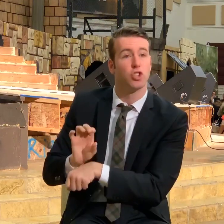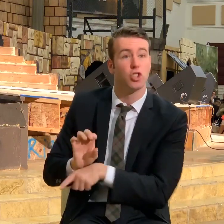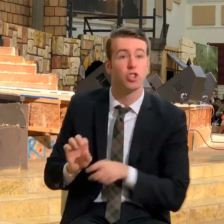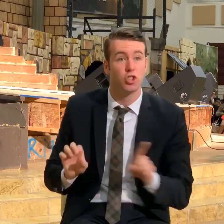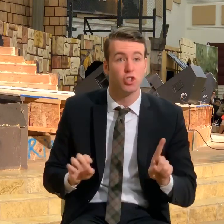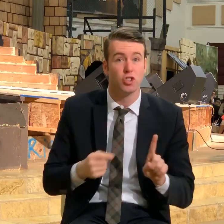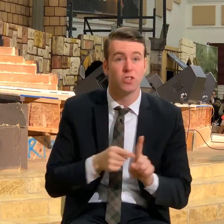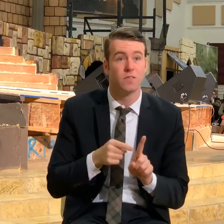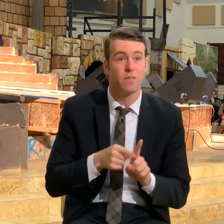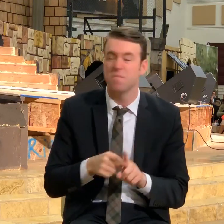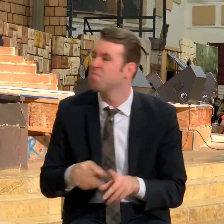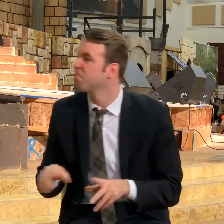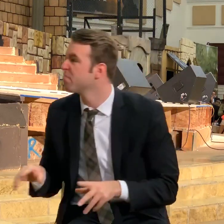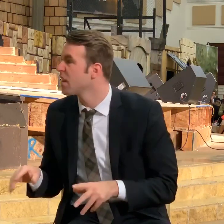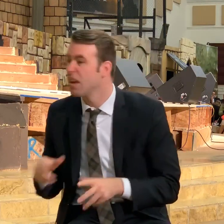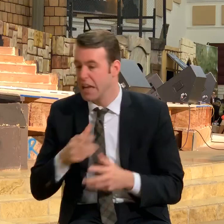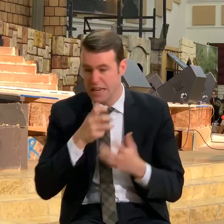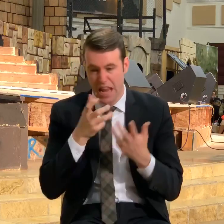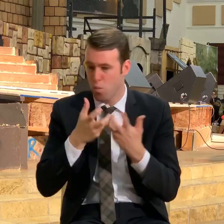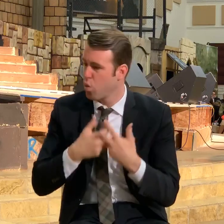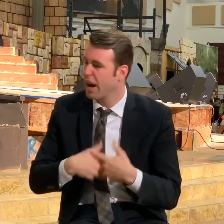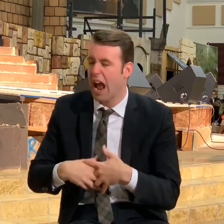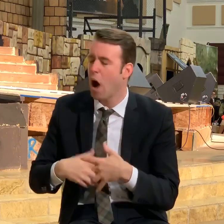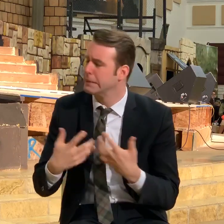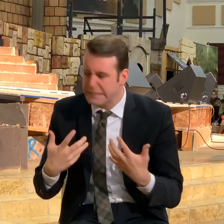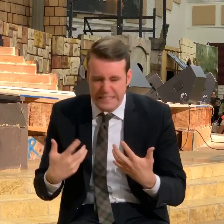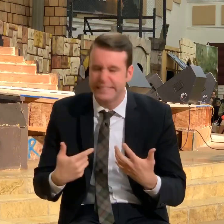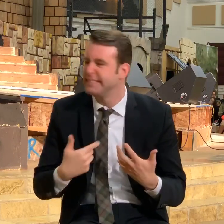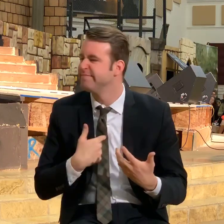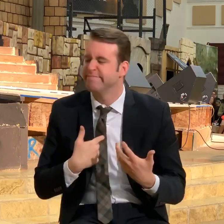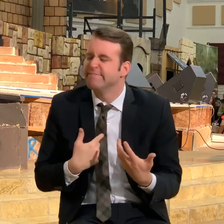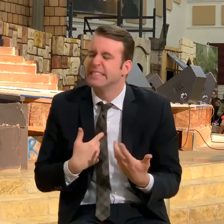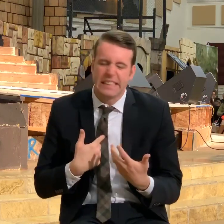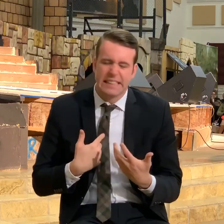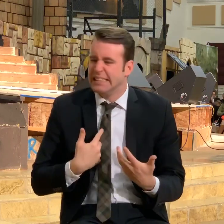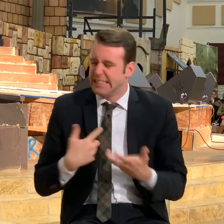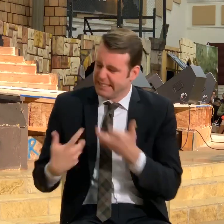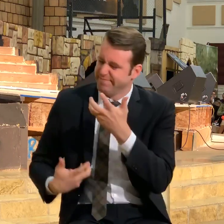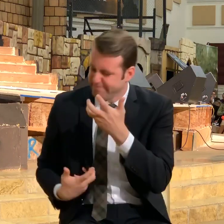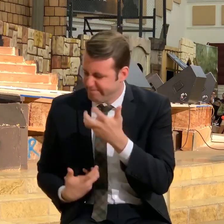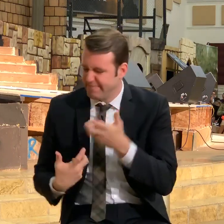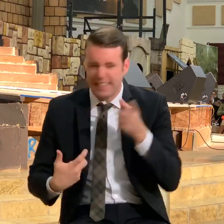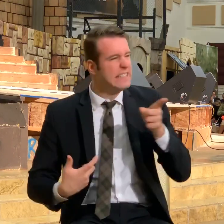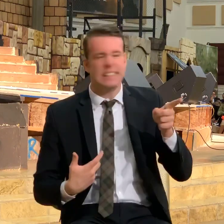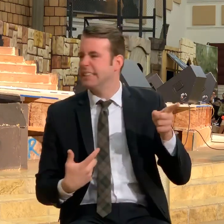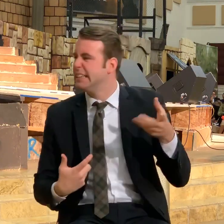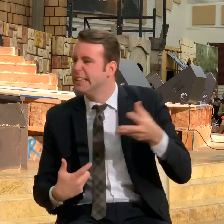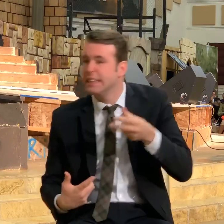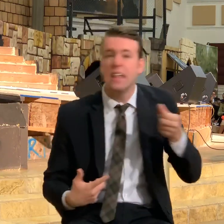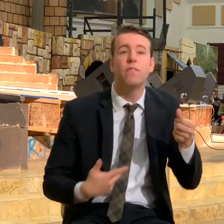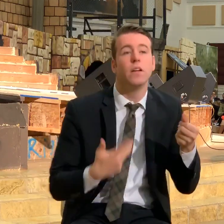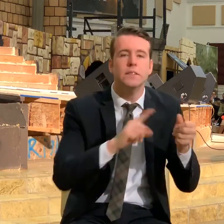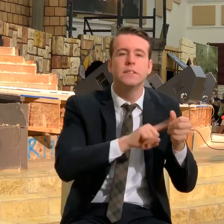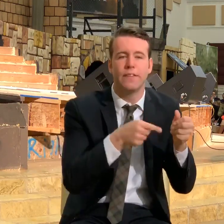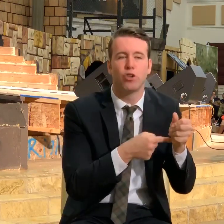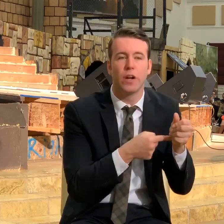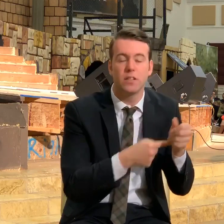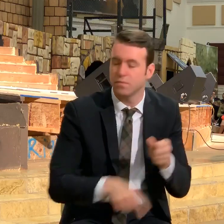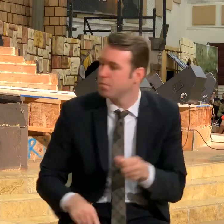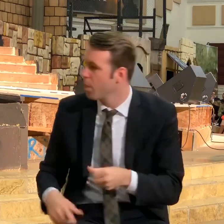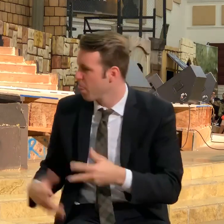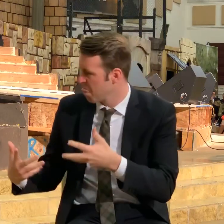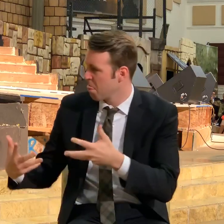just leave because it didn't work out. They didn't just leave because, they felt more comfortable somewhere else. But they leave with the